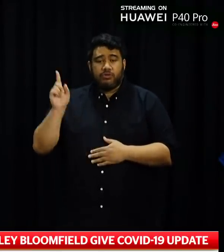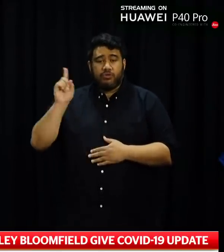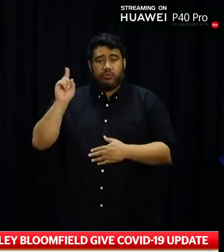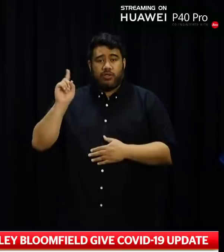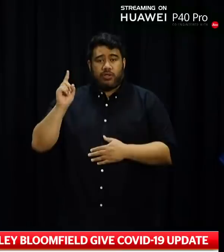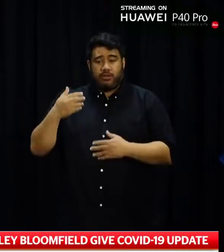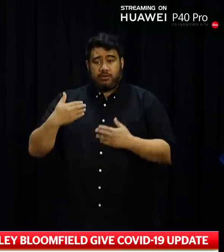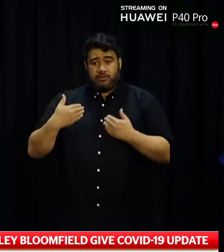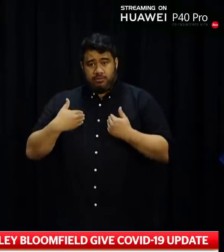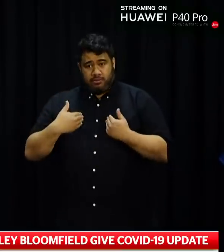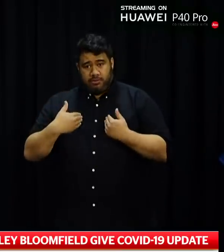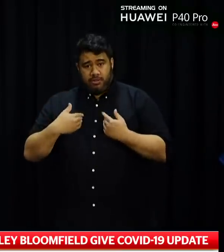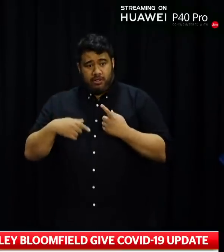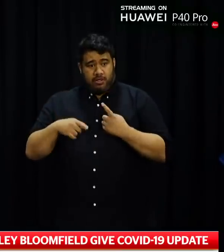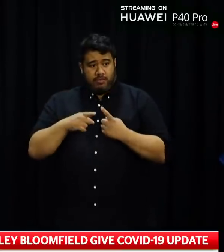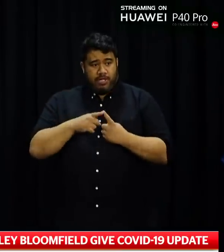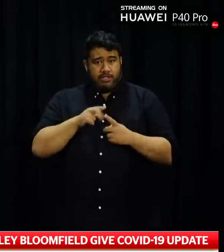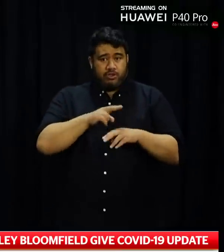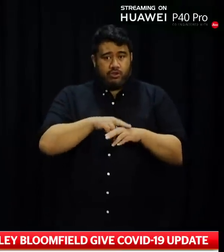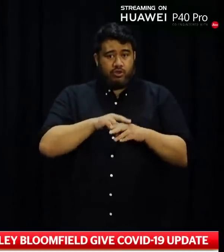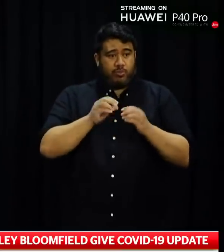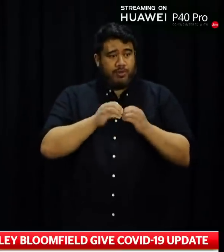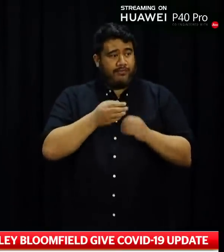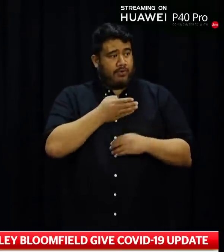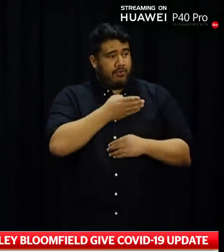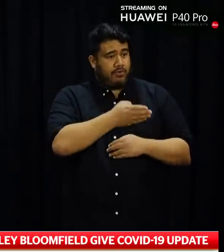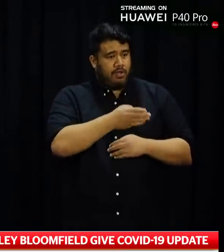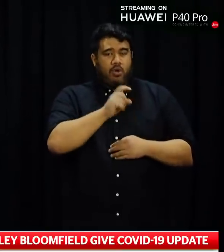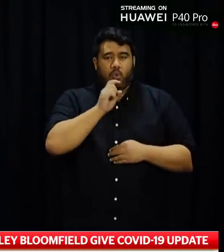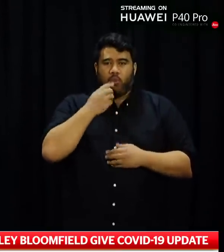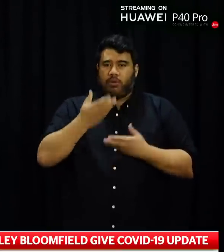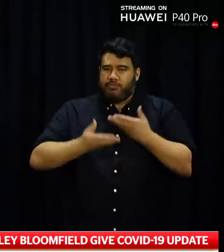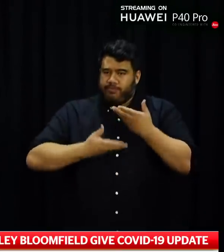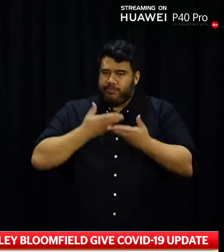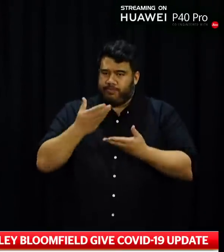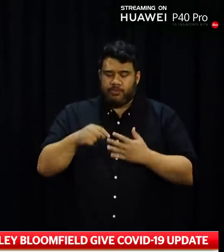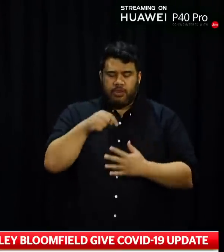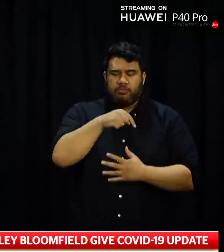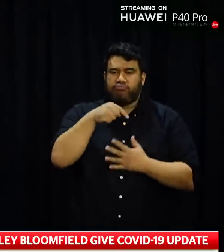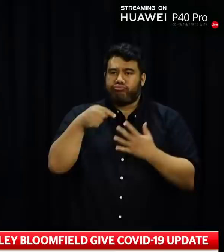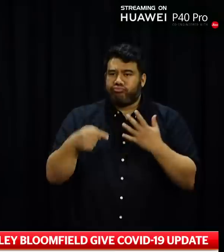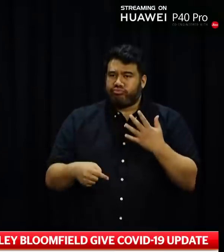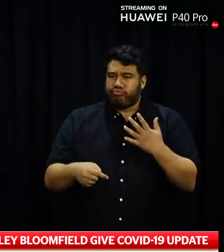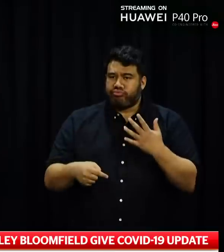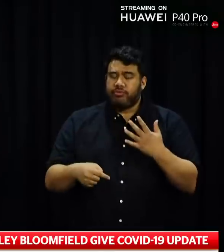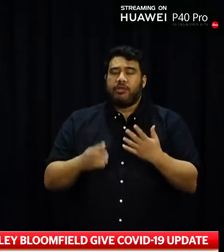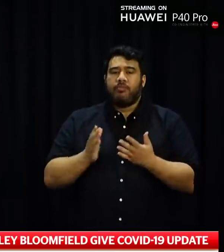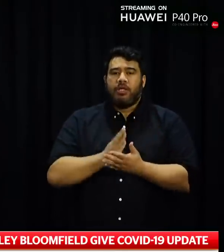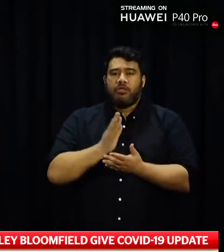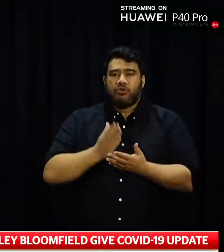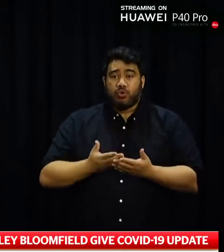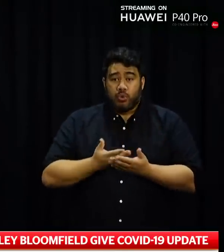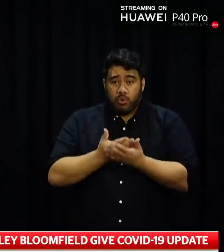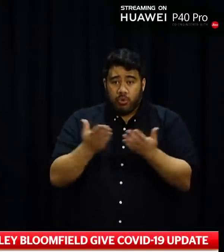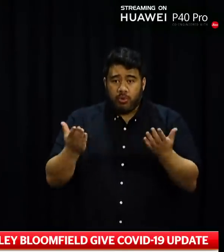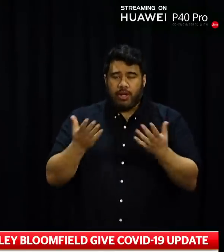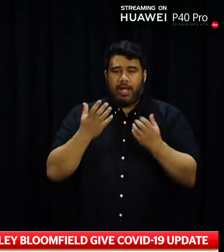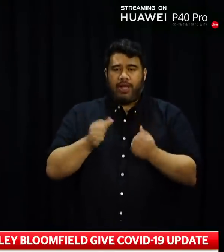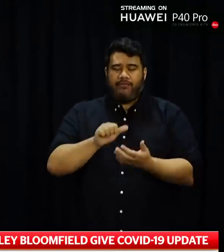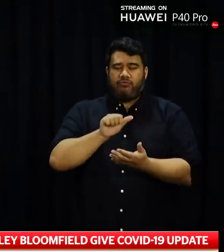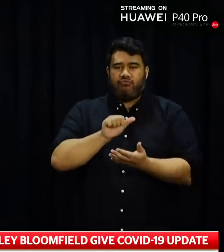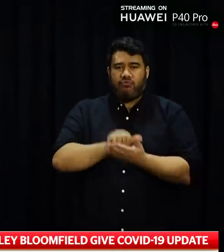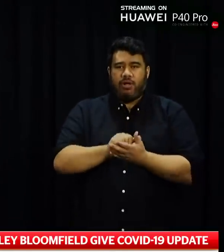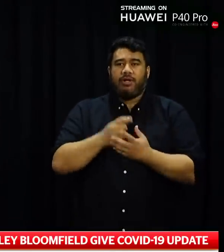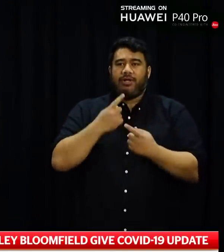run through this morning to ensure that everyone has access to the most up-to-date information as we